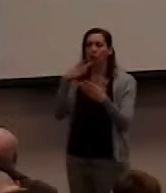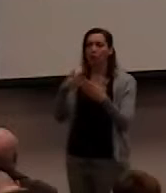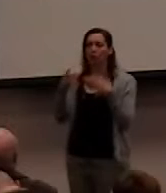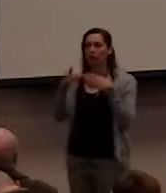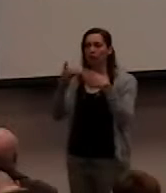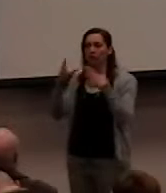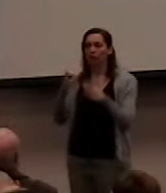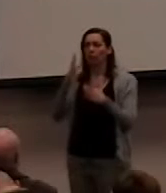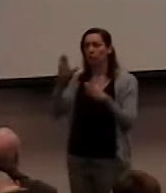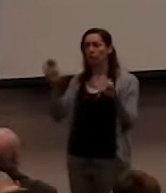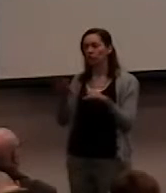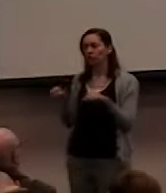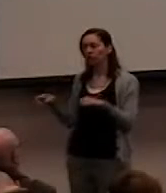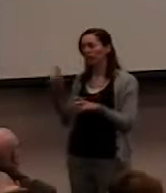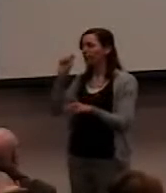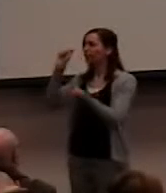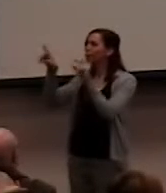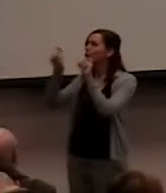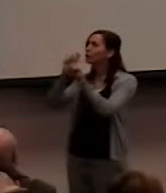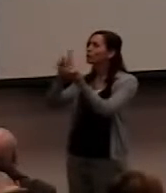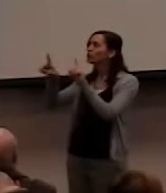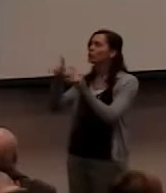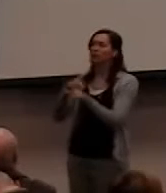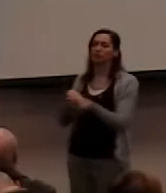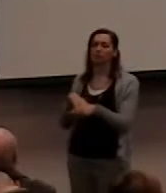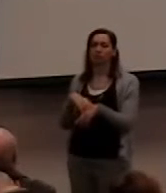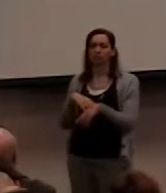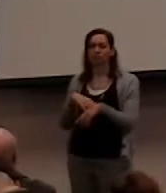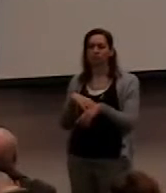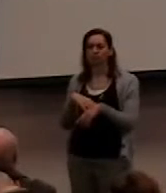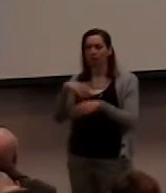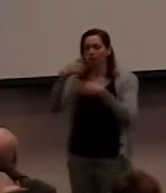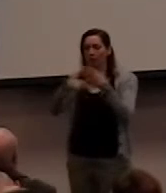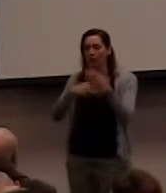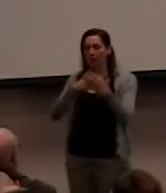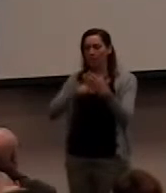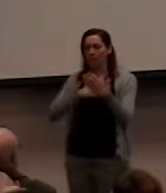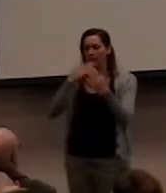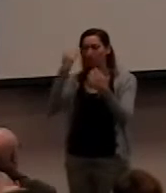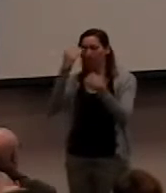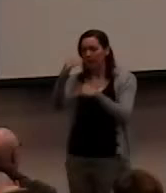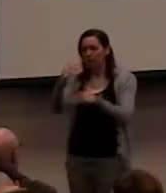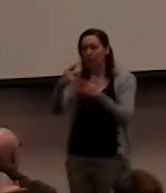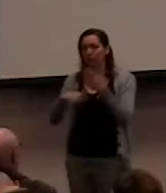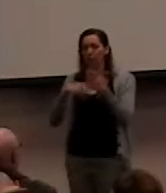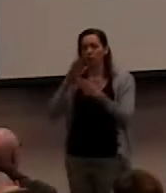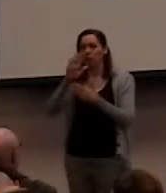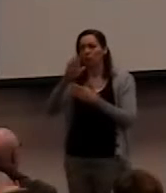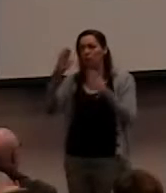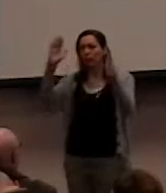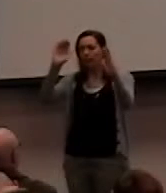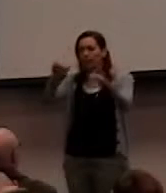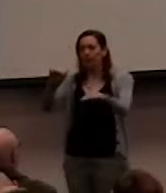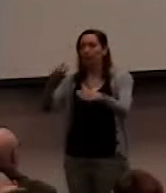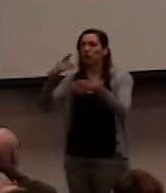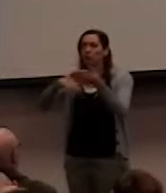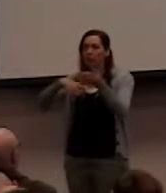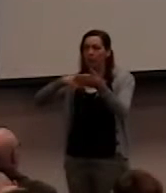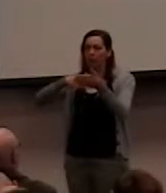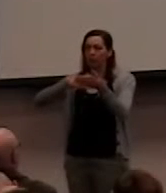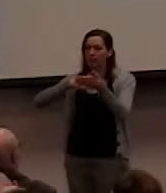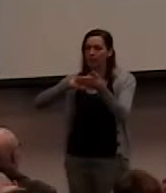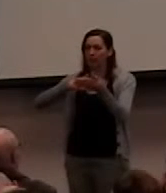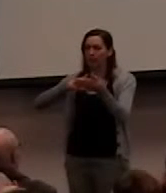He asked some questions. What are my boundaries? What are your expectations? And what is my